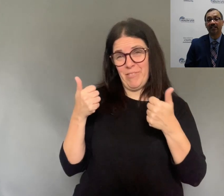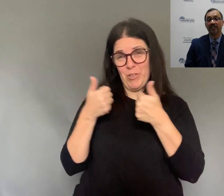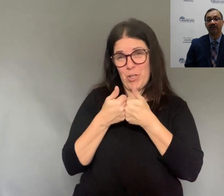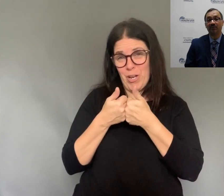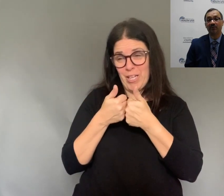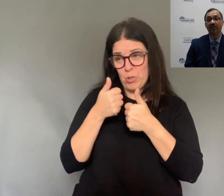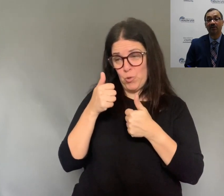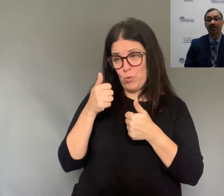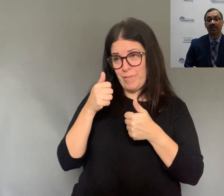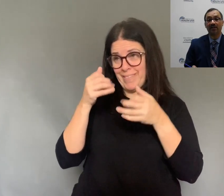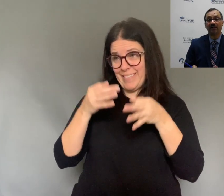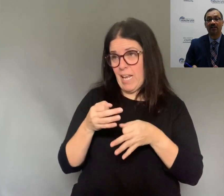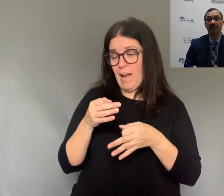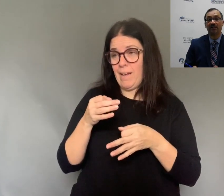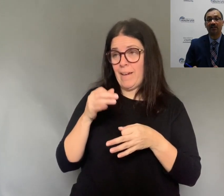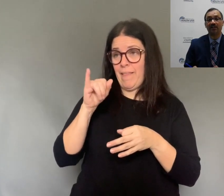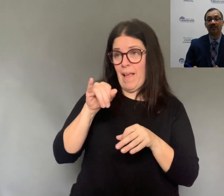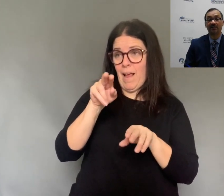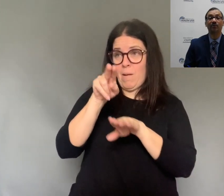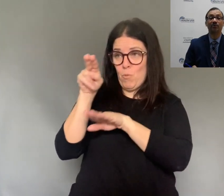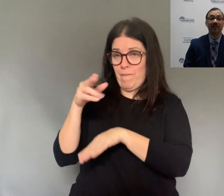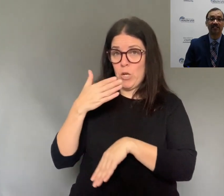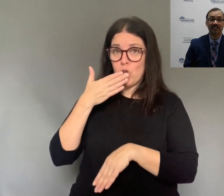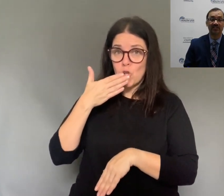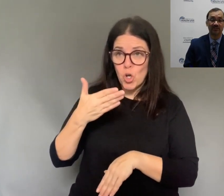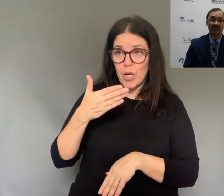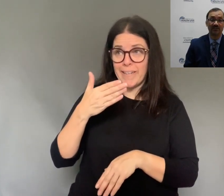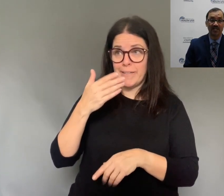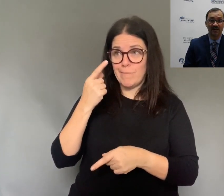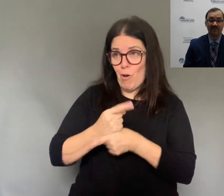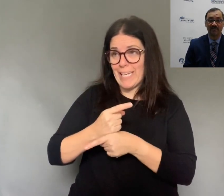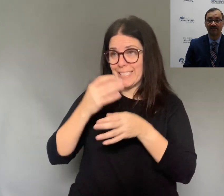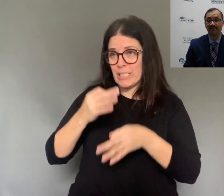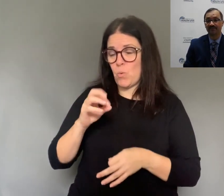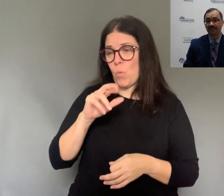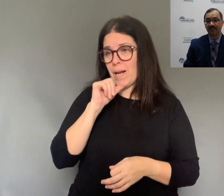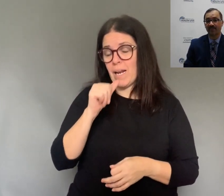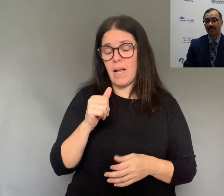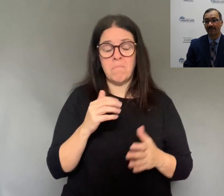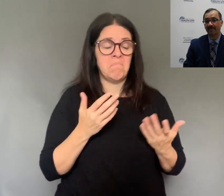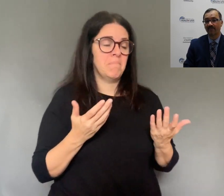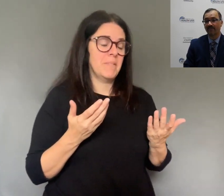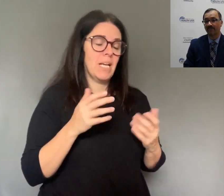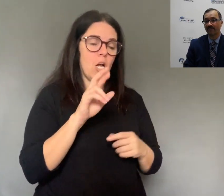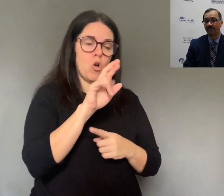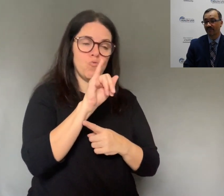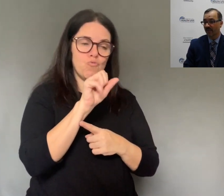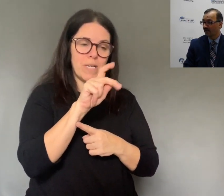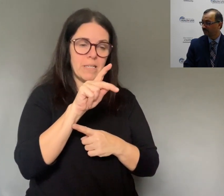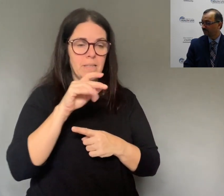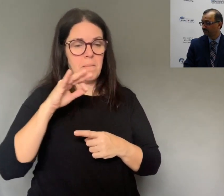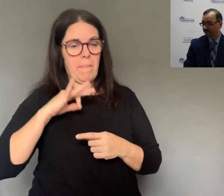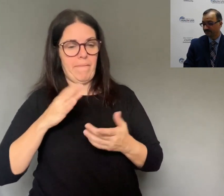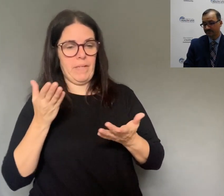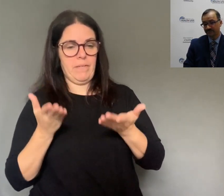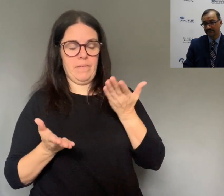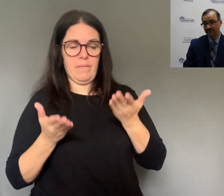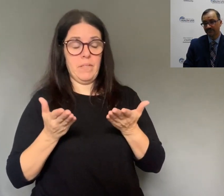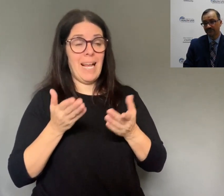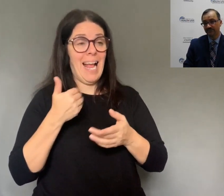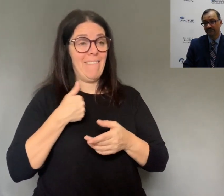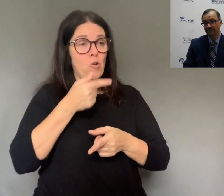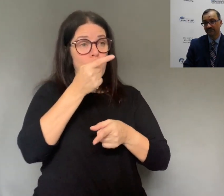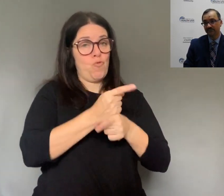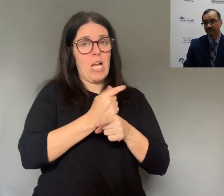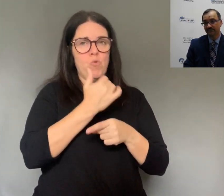are caring for or are supposed to make decisions on their behalf. So in the overall picture,